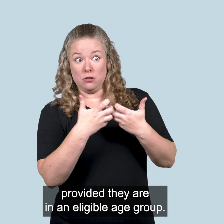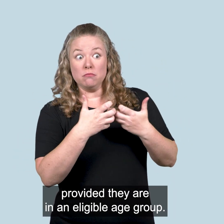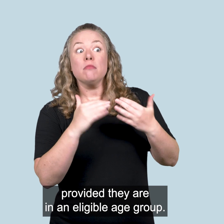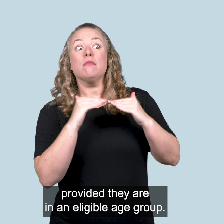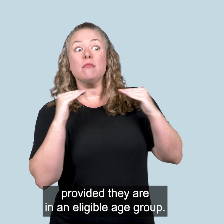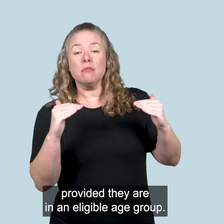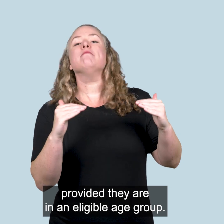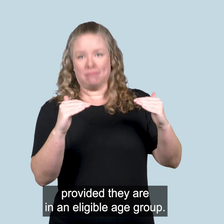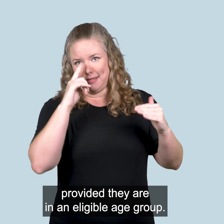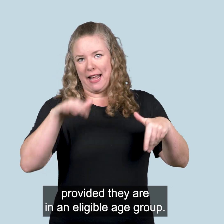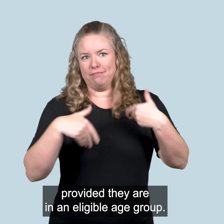are in an eligible age group.